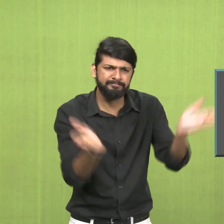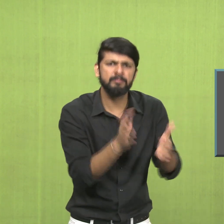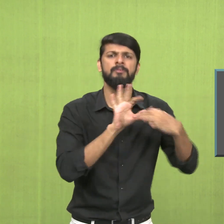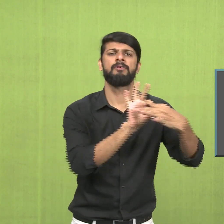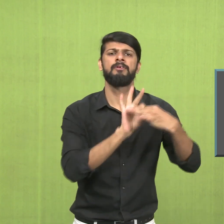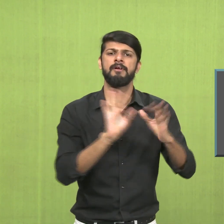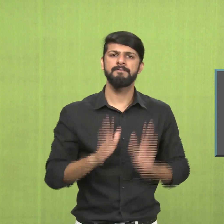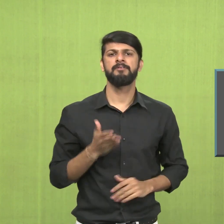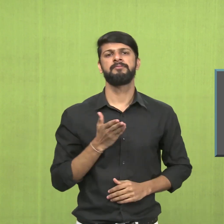emancipation of their suffering.